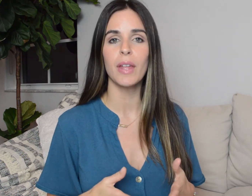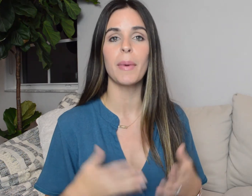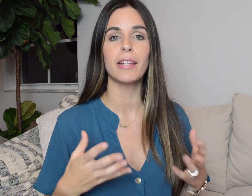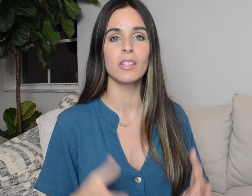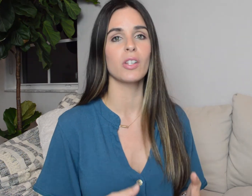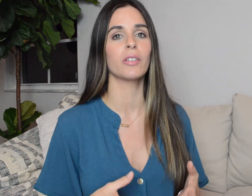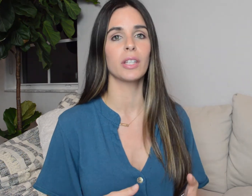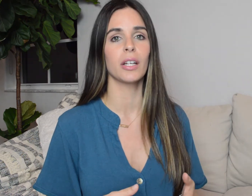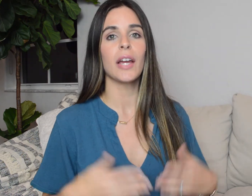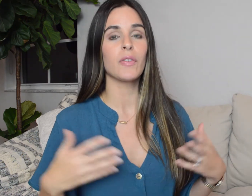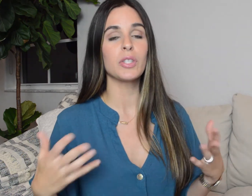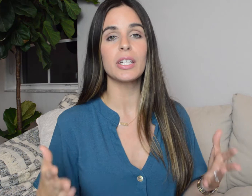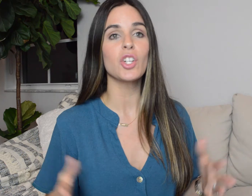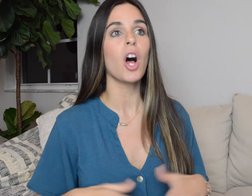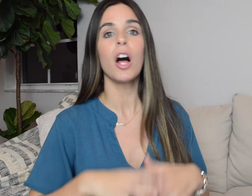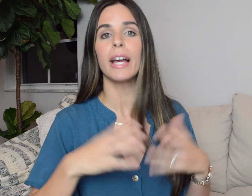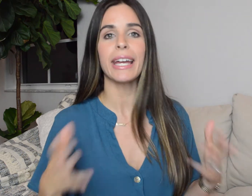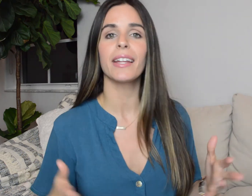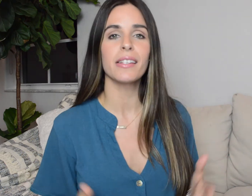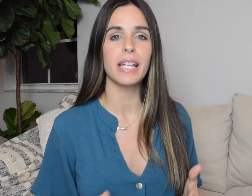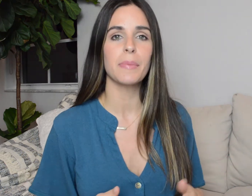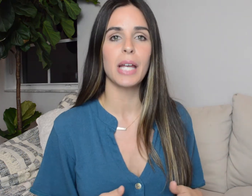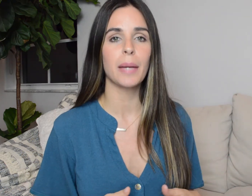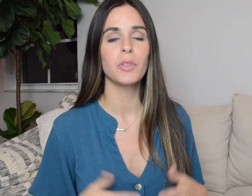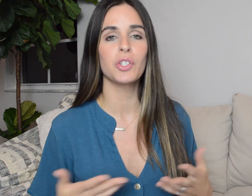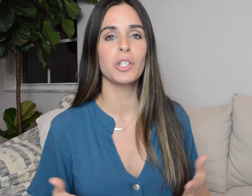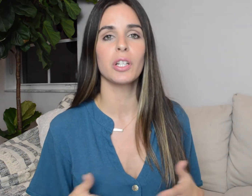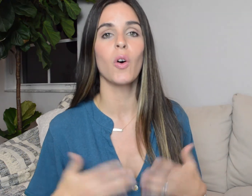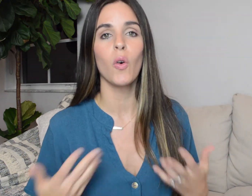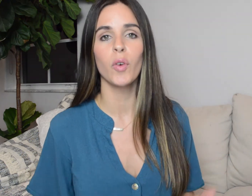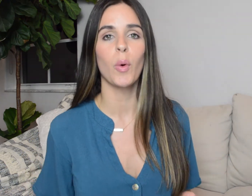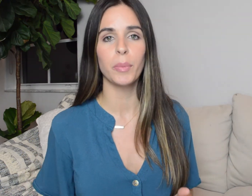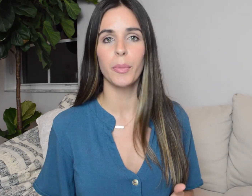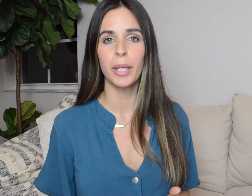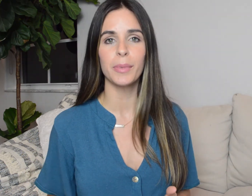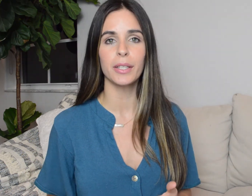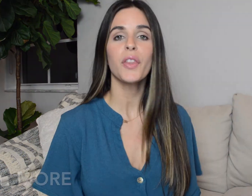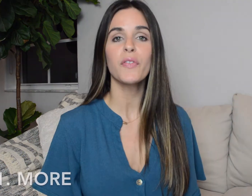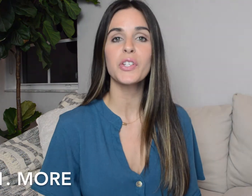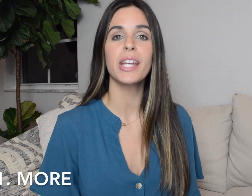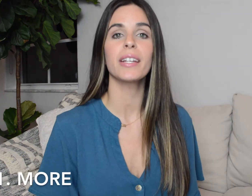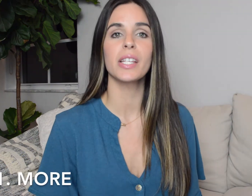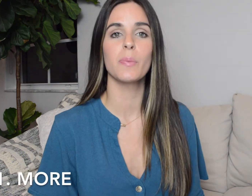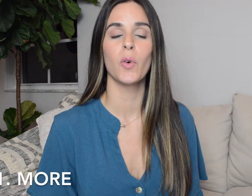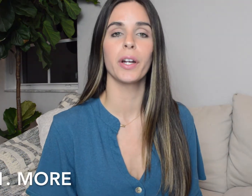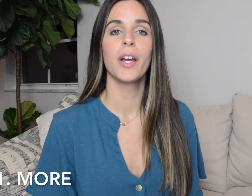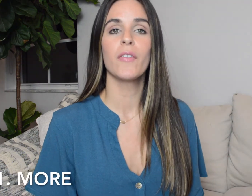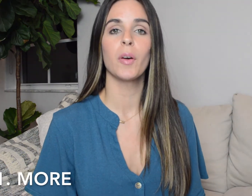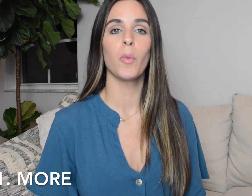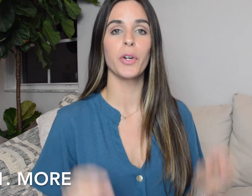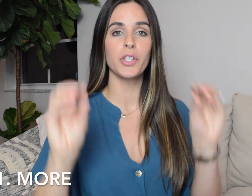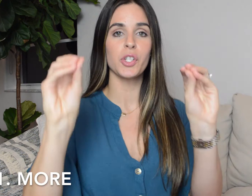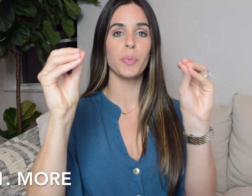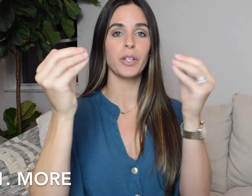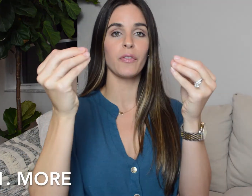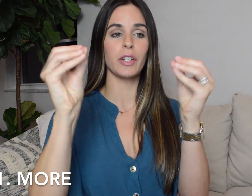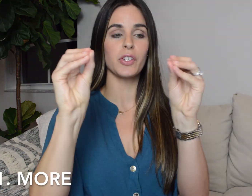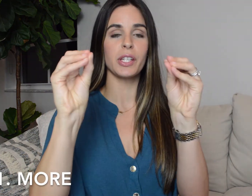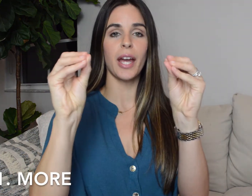them and start there. If you teach all 8 at the same time, you're just going to overwhelm your baby. The first sign is more. For more, you just bring your fingers together